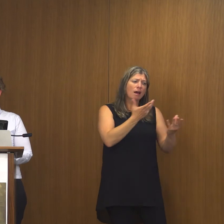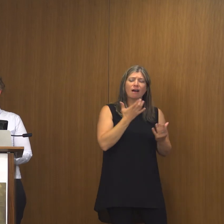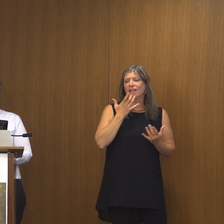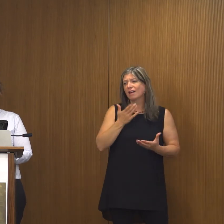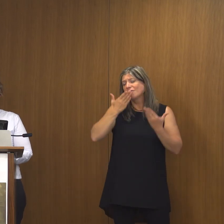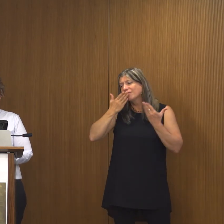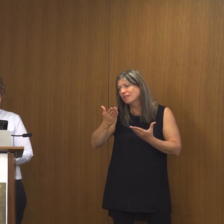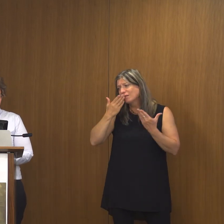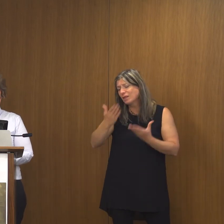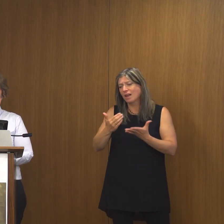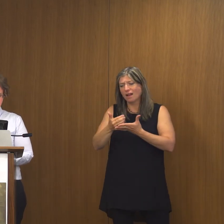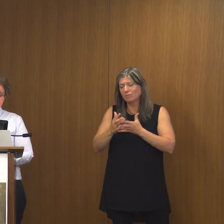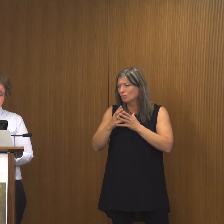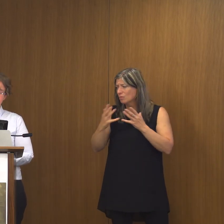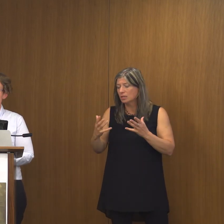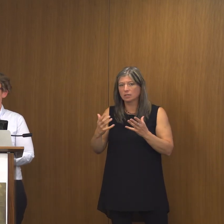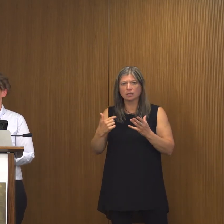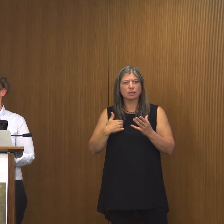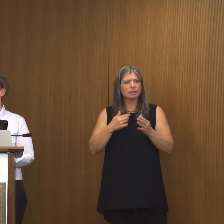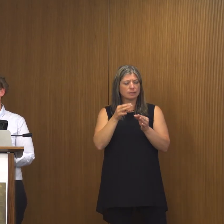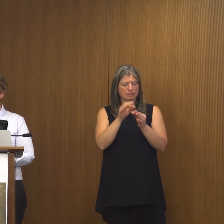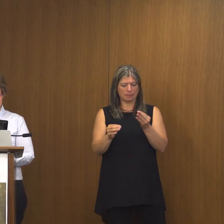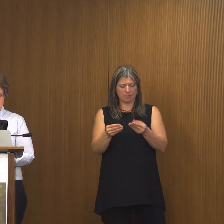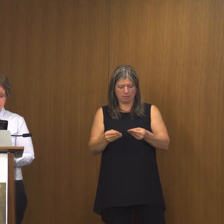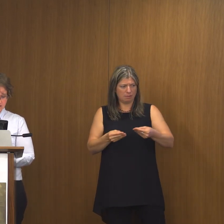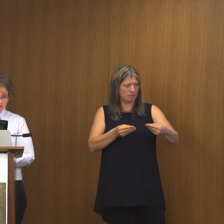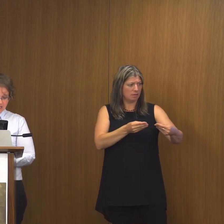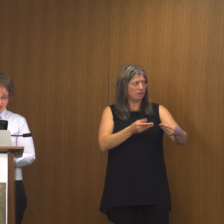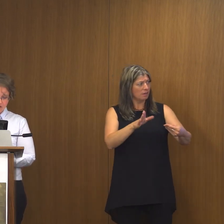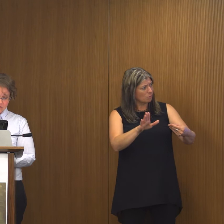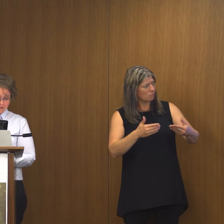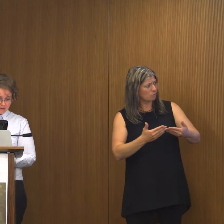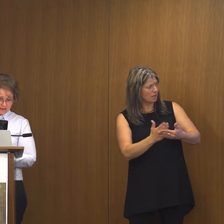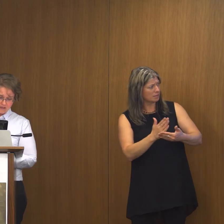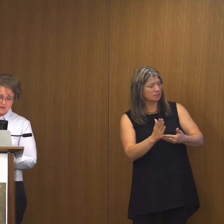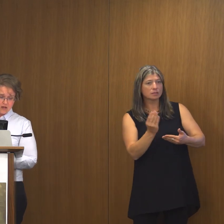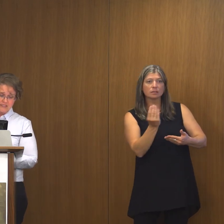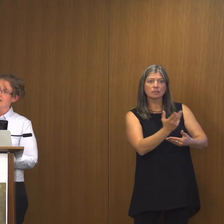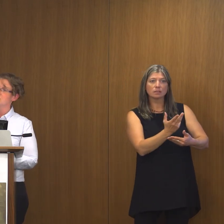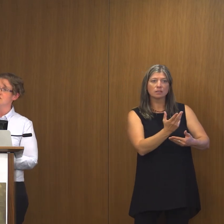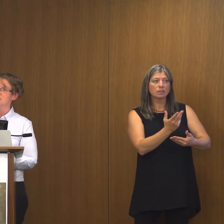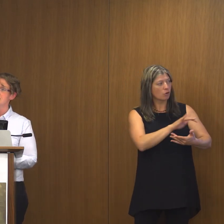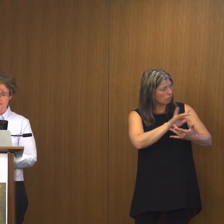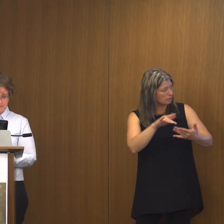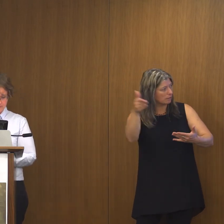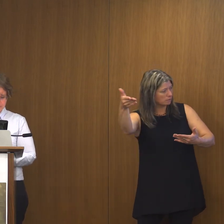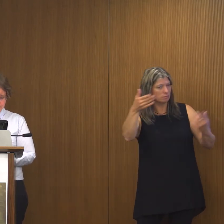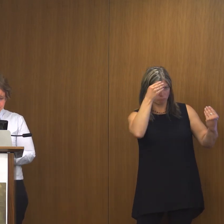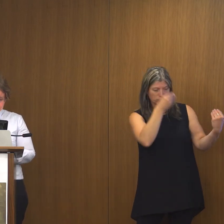helped her so much, but all I had done was inform her of Mahad's rights and who to contact to enforce